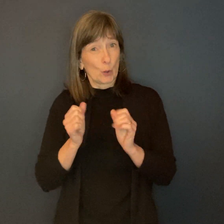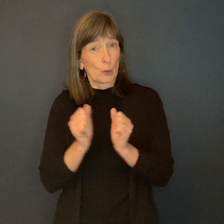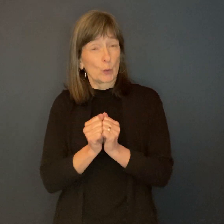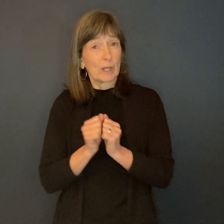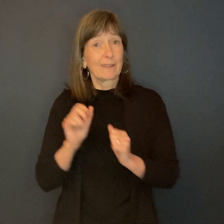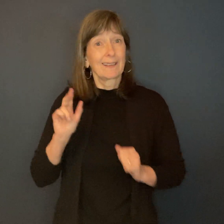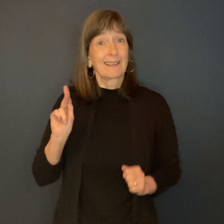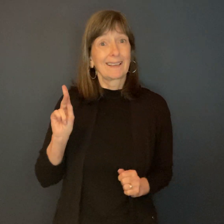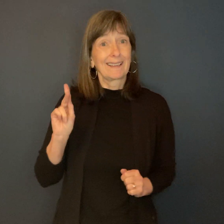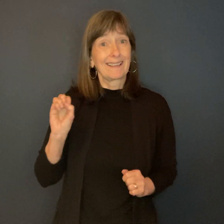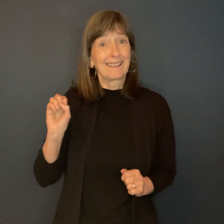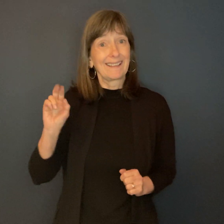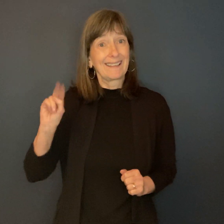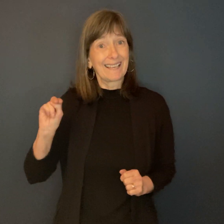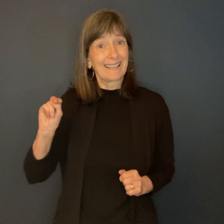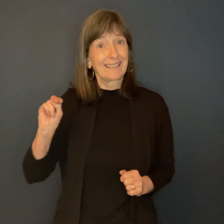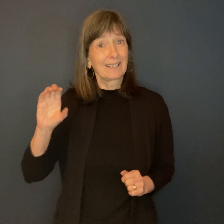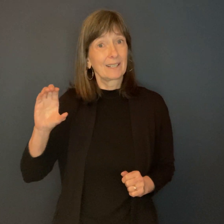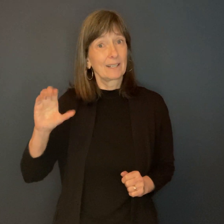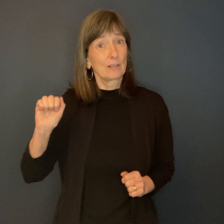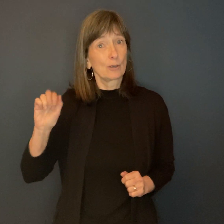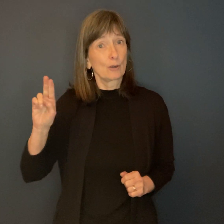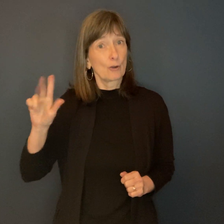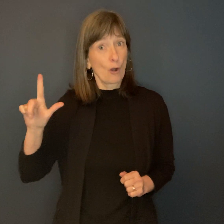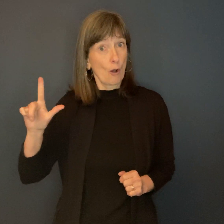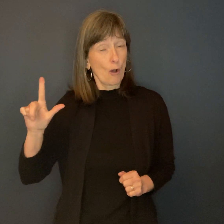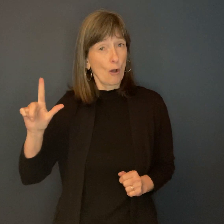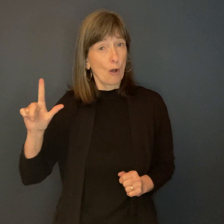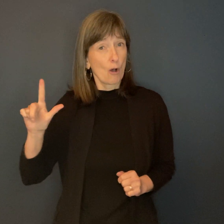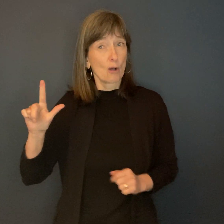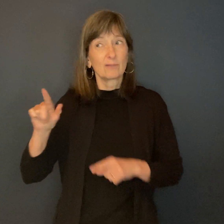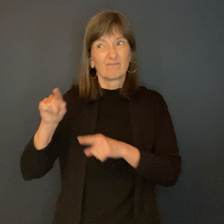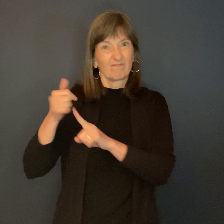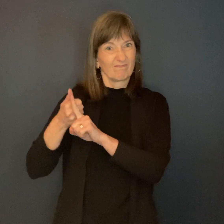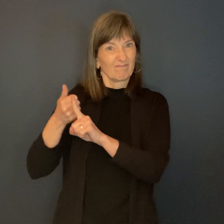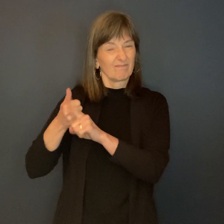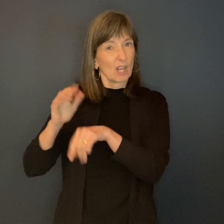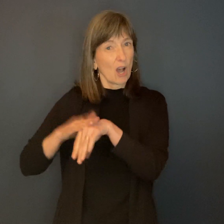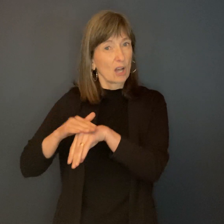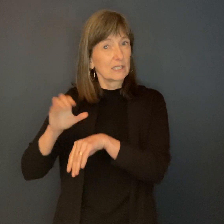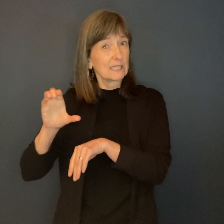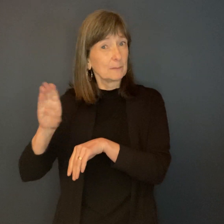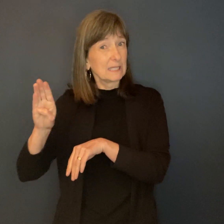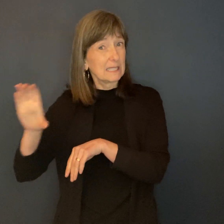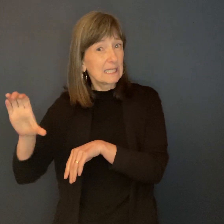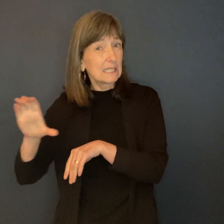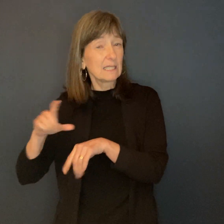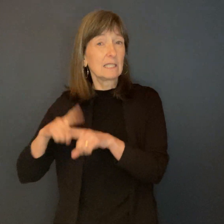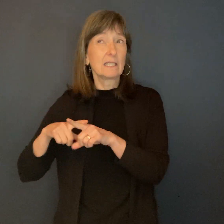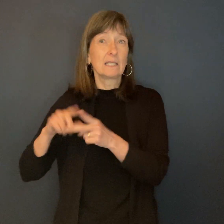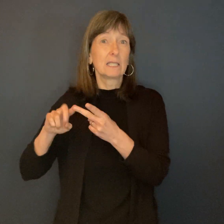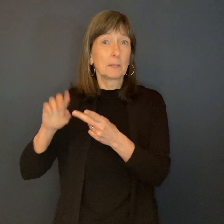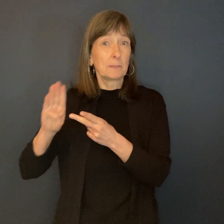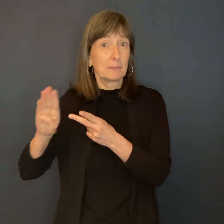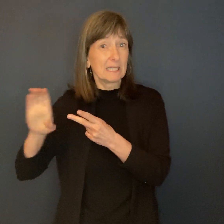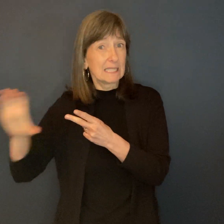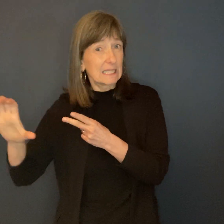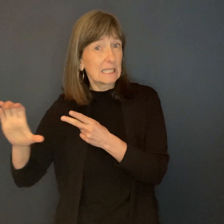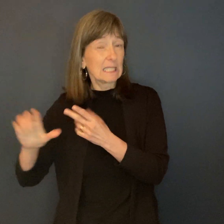well-known example, and it has been, you know, he's been on CBC National, he's been on BBC, he's been in magazines with 3.5 million